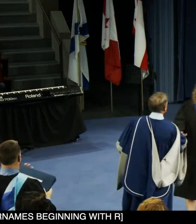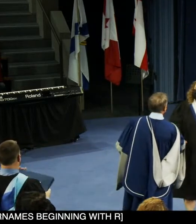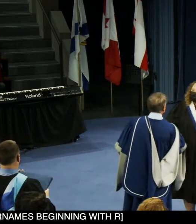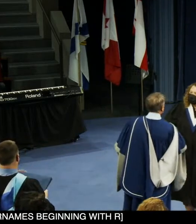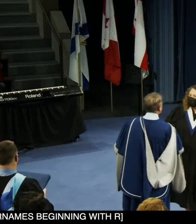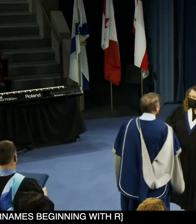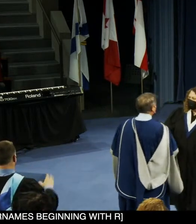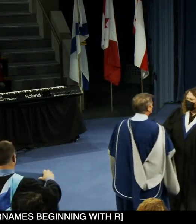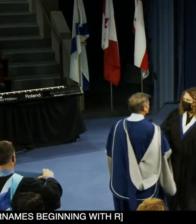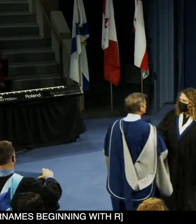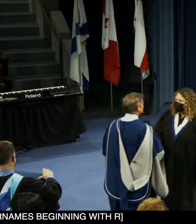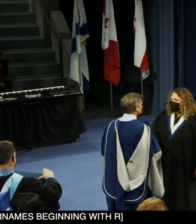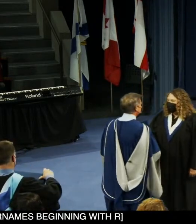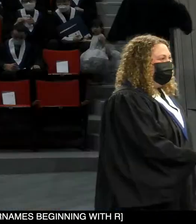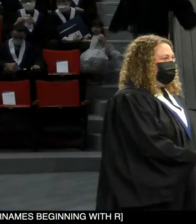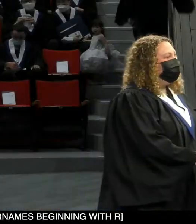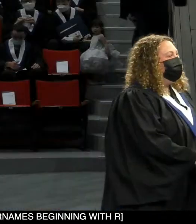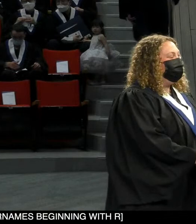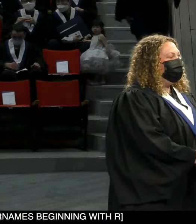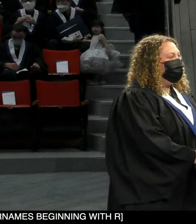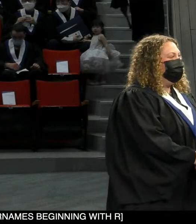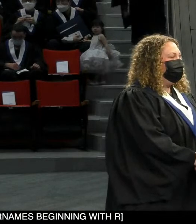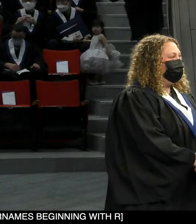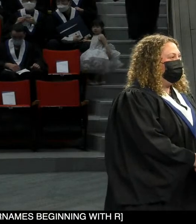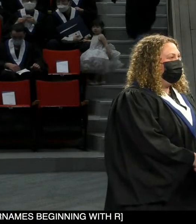Congratulations. You gotta tell me.